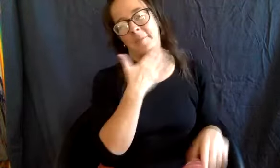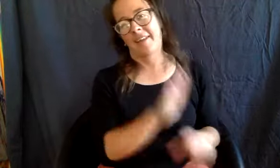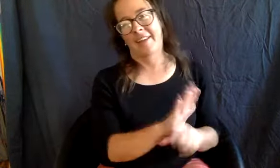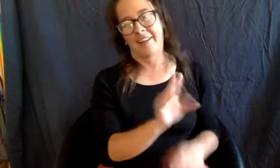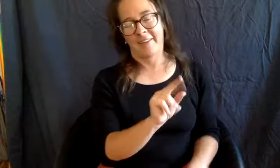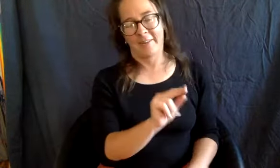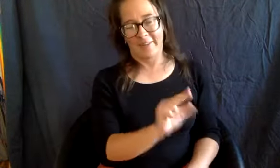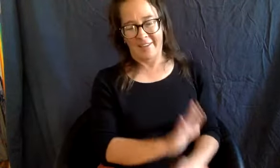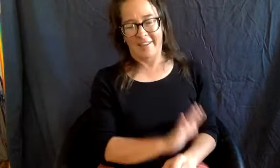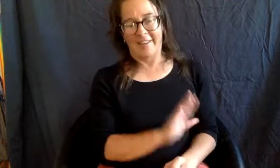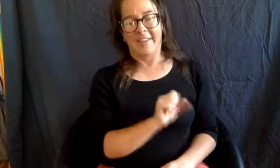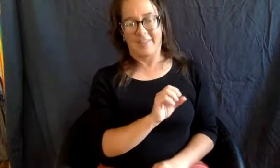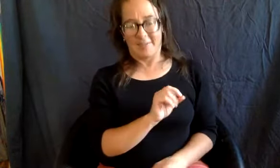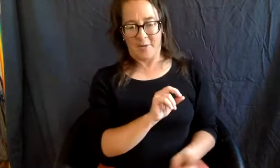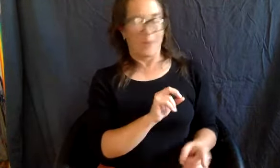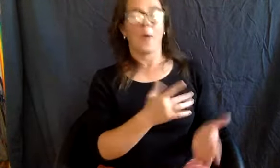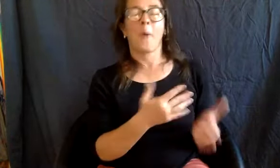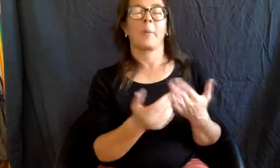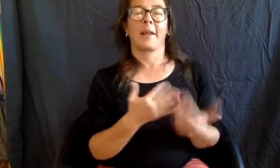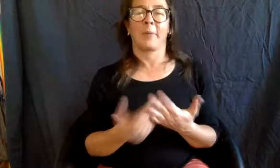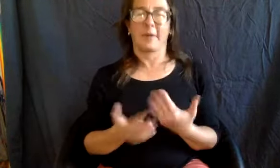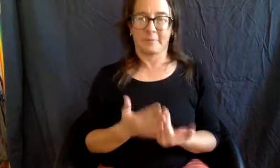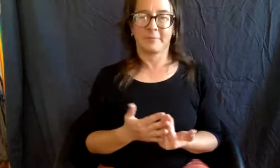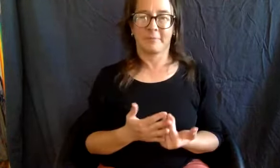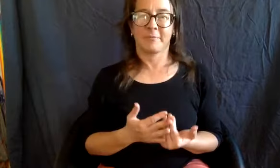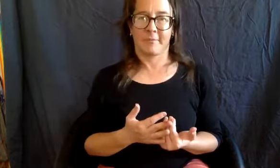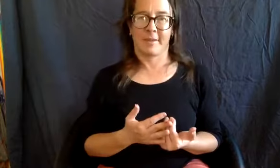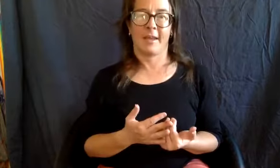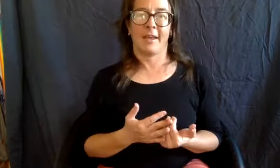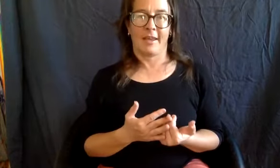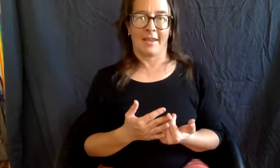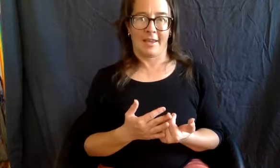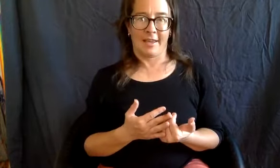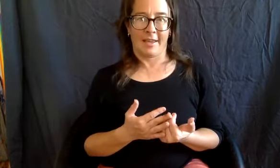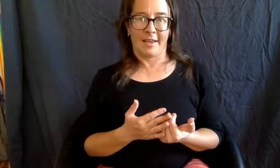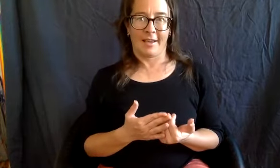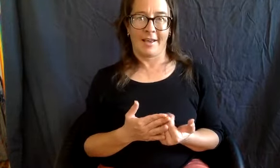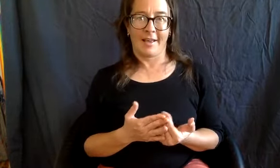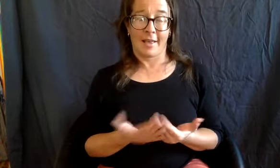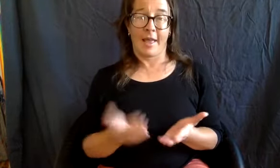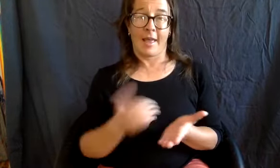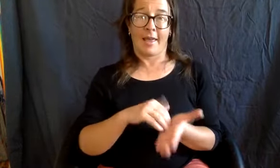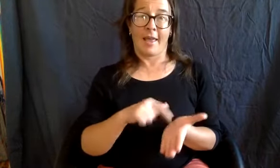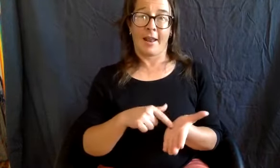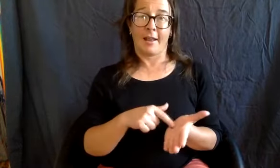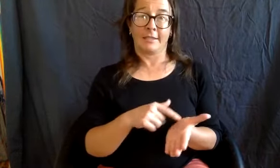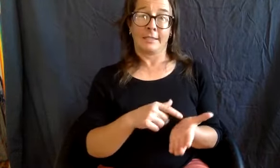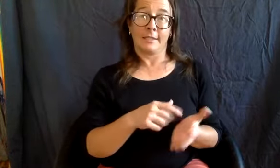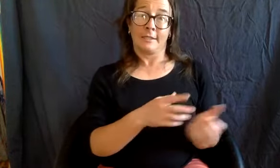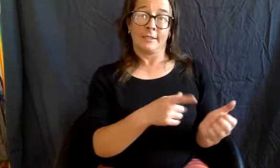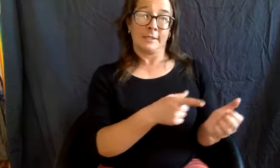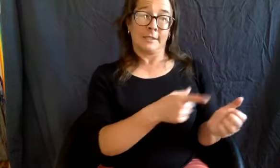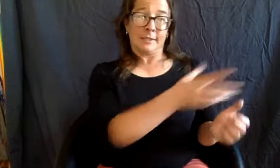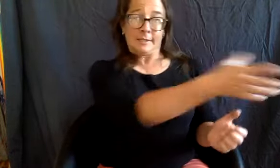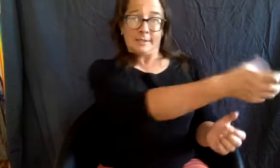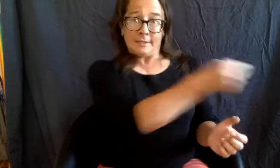I was very, very unhappy about it. And again, I thought it was a major accomplishment. Yeah, cool. yeah, right. You go to continuation high